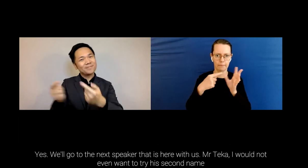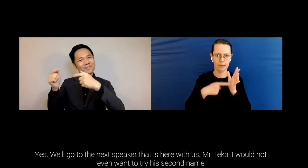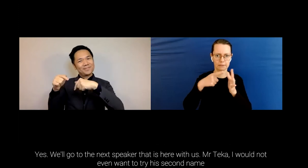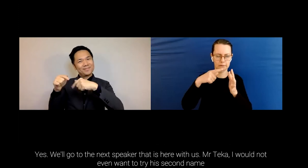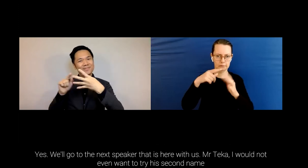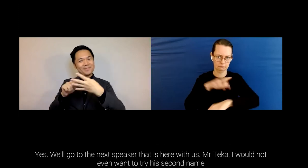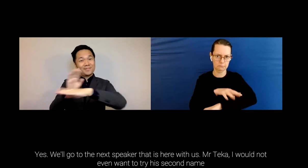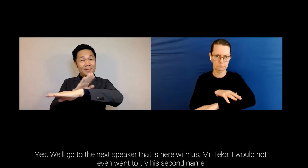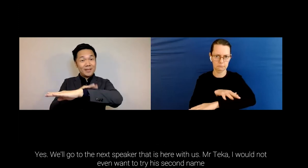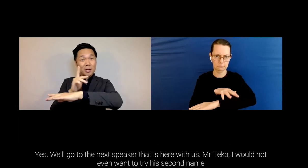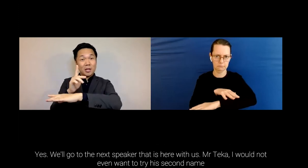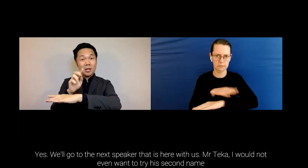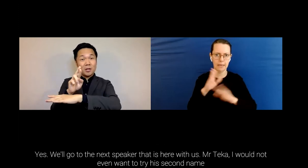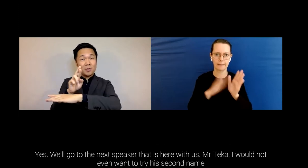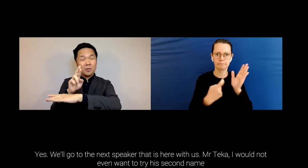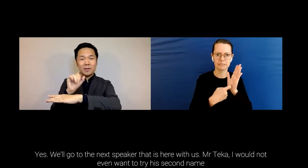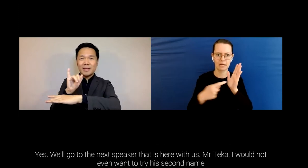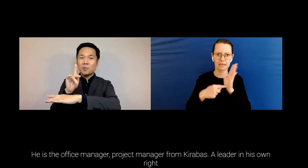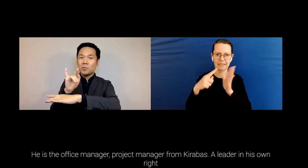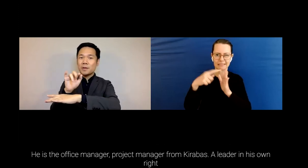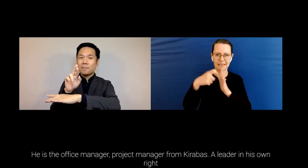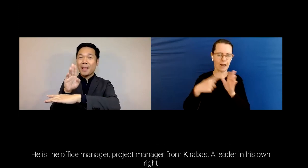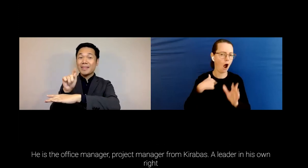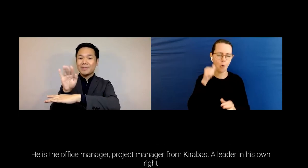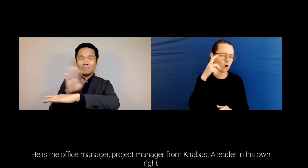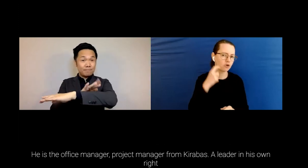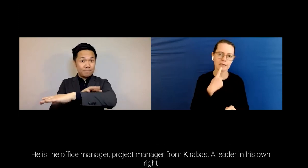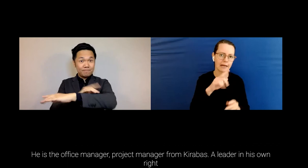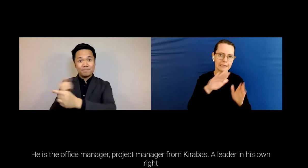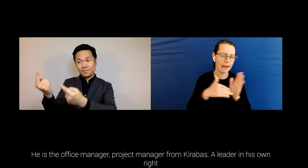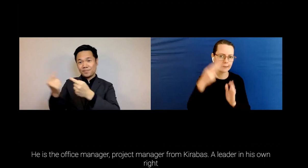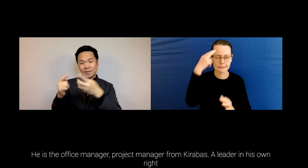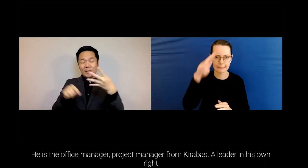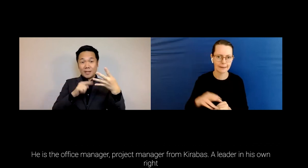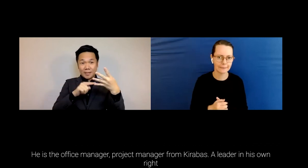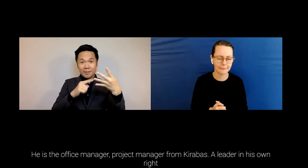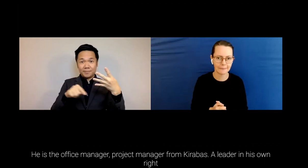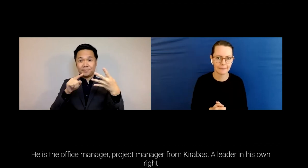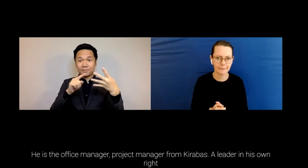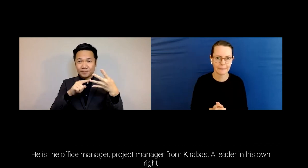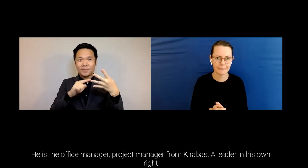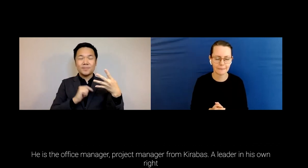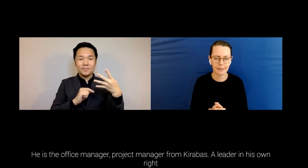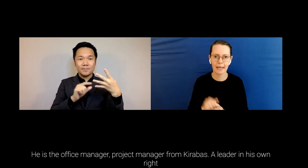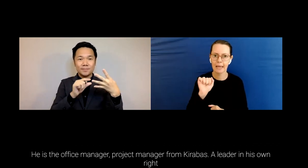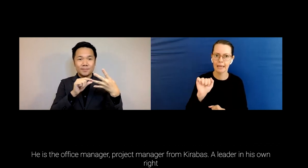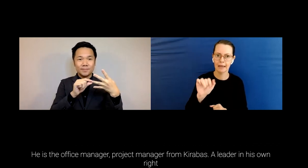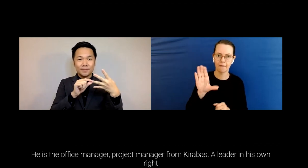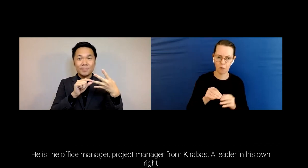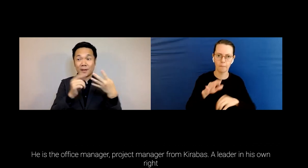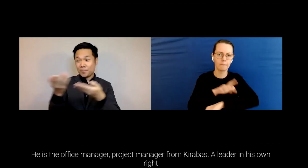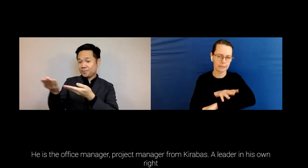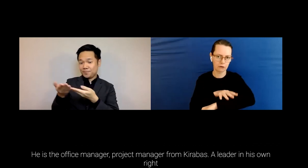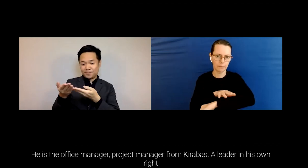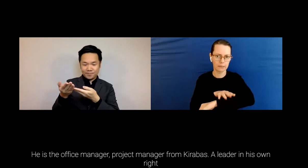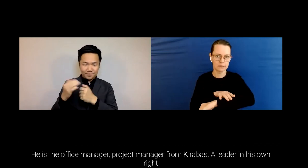not want to even try his second name. He's the office manager for Te Tomato from Kiribati, leader